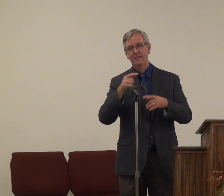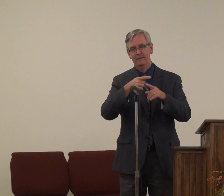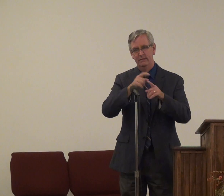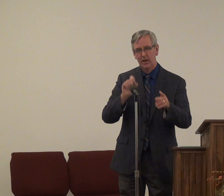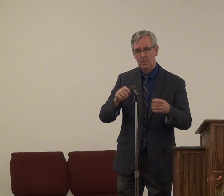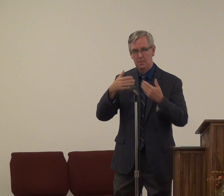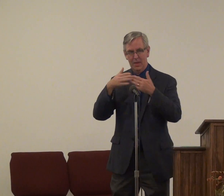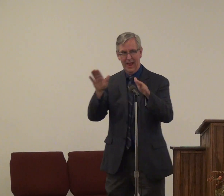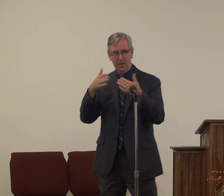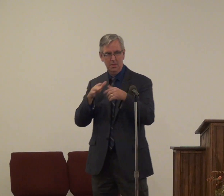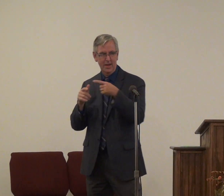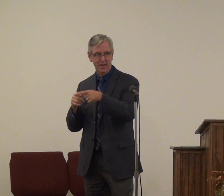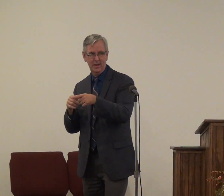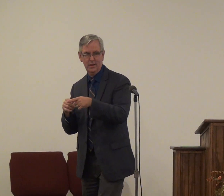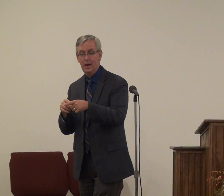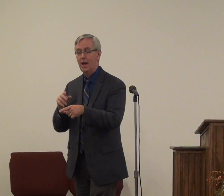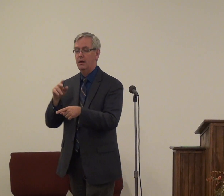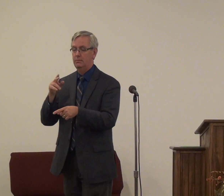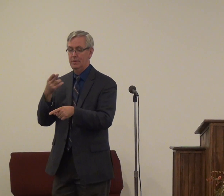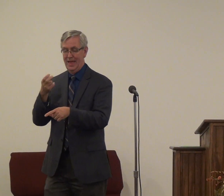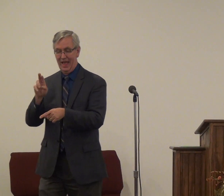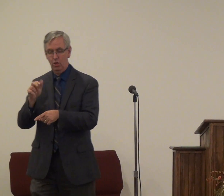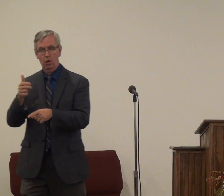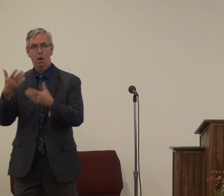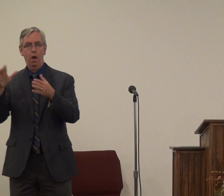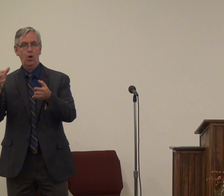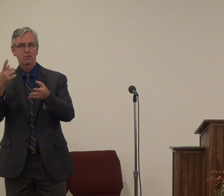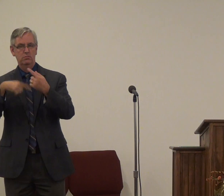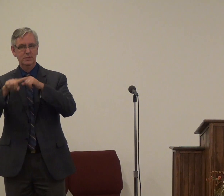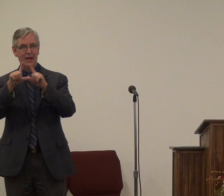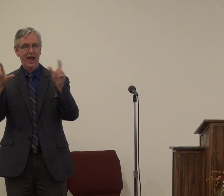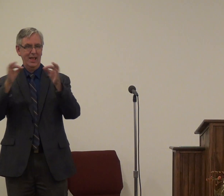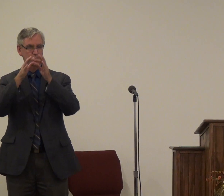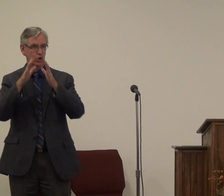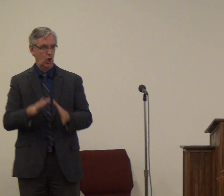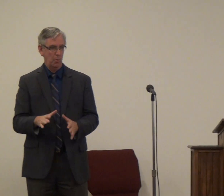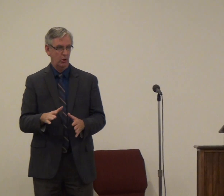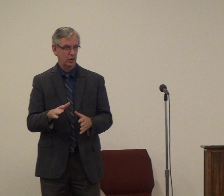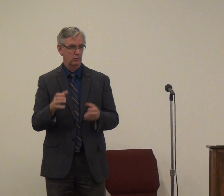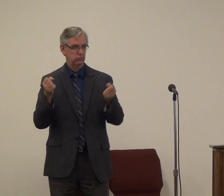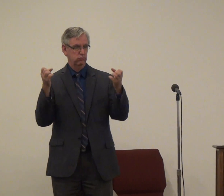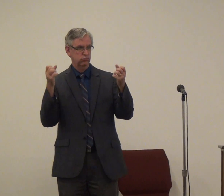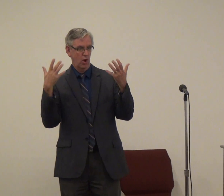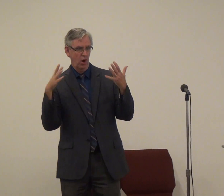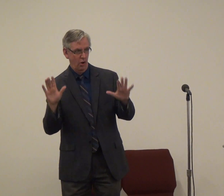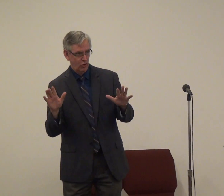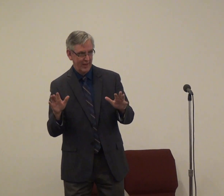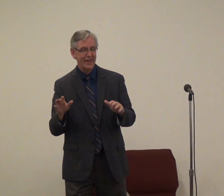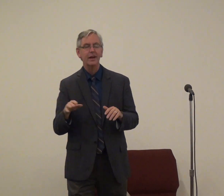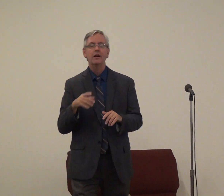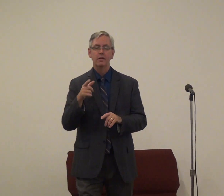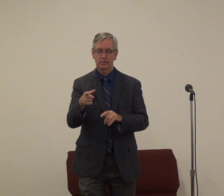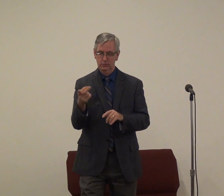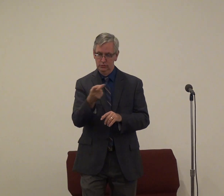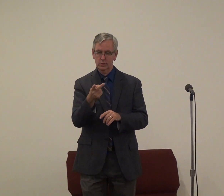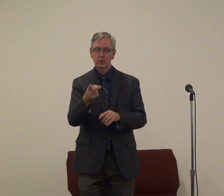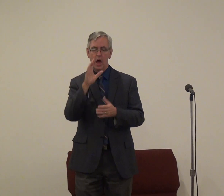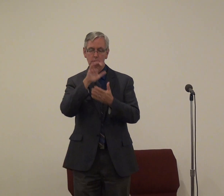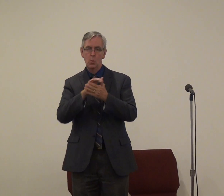His name is Danny, and he's from Panama. His wife, Heather, is a sign language interpreter. And